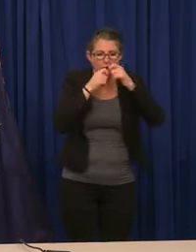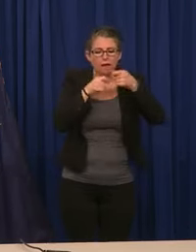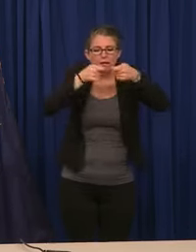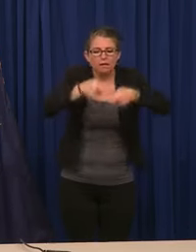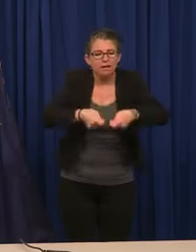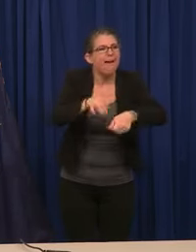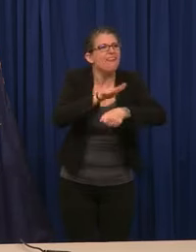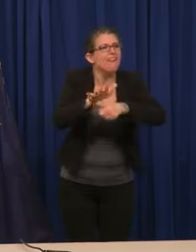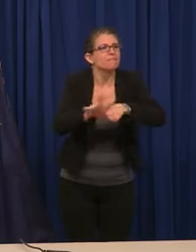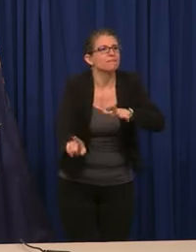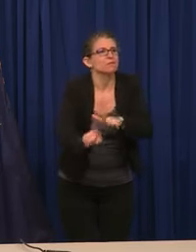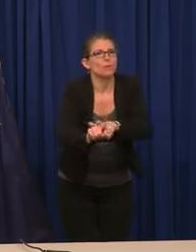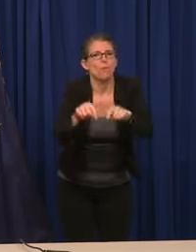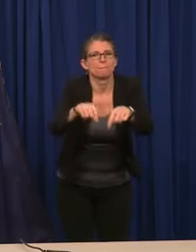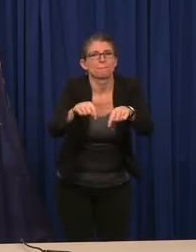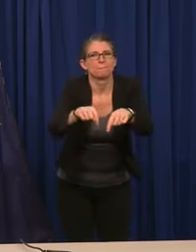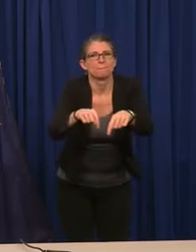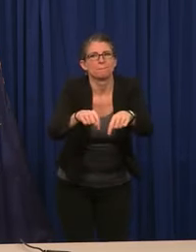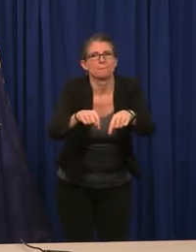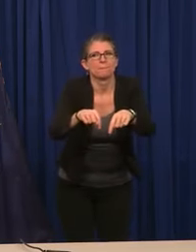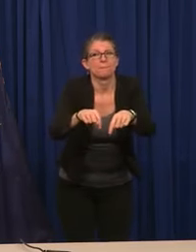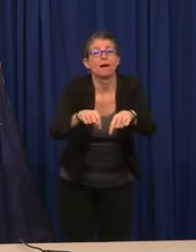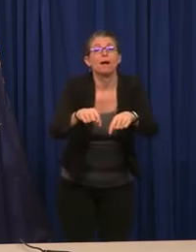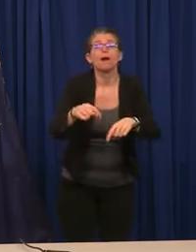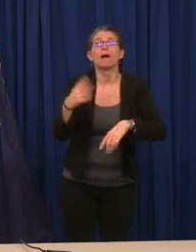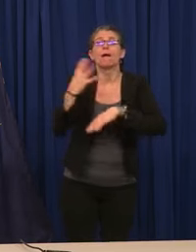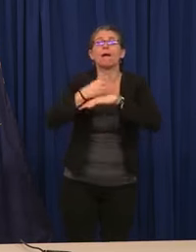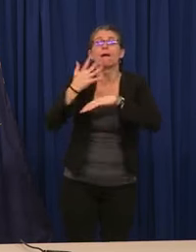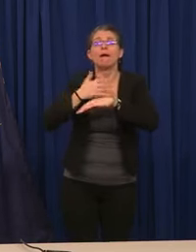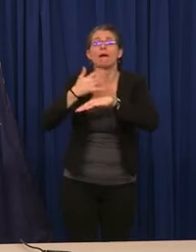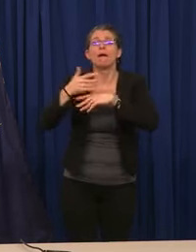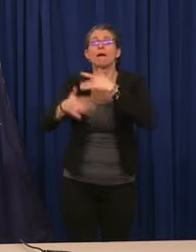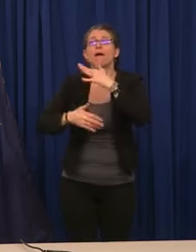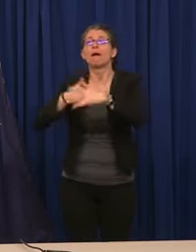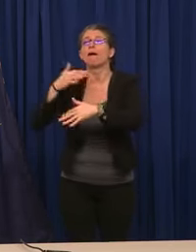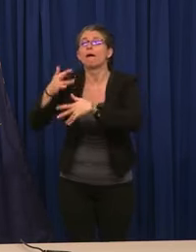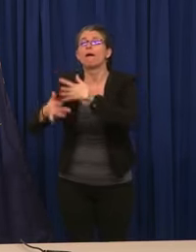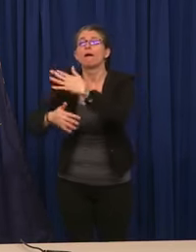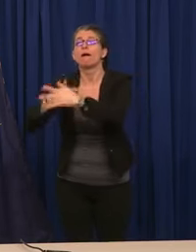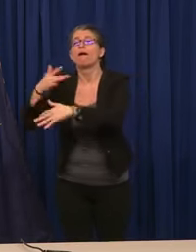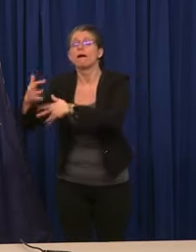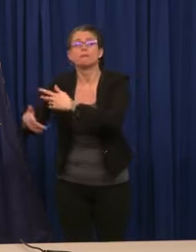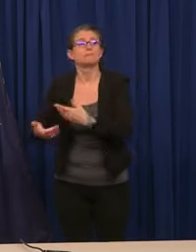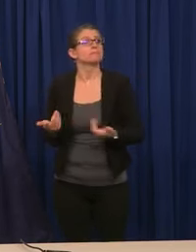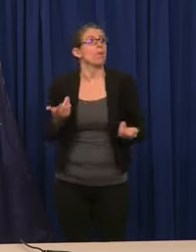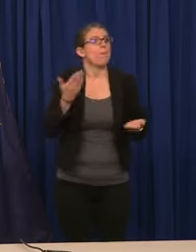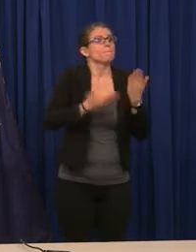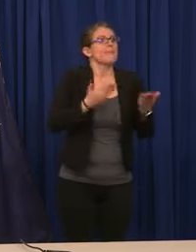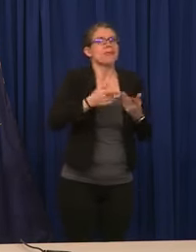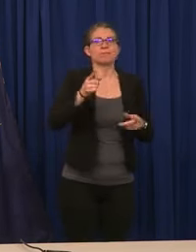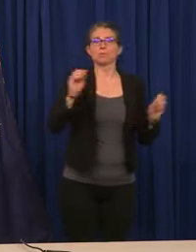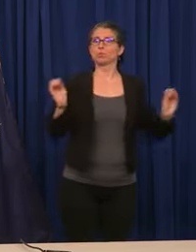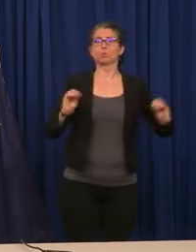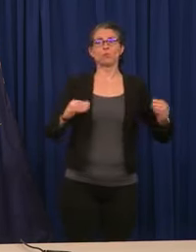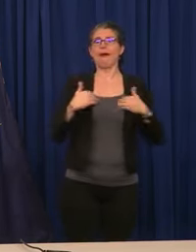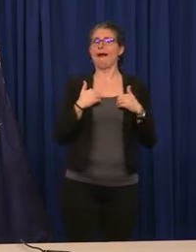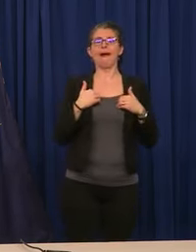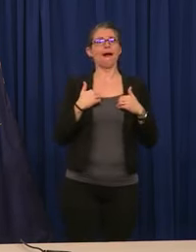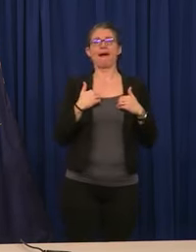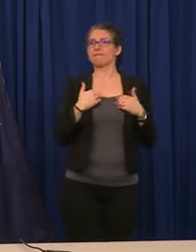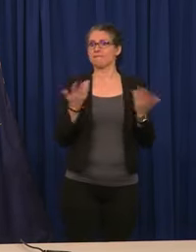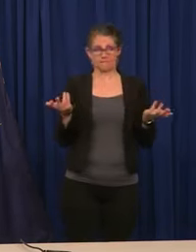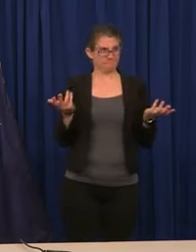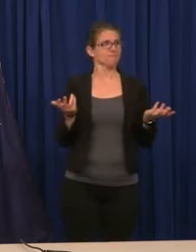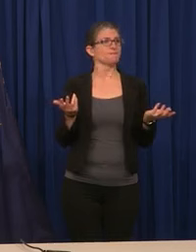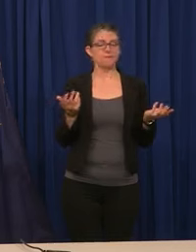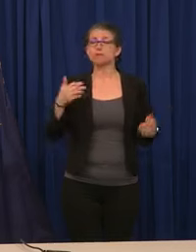close attention to them. But let's take that same person, right? This might be a person who lives in a household with someone else.